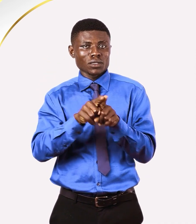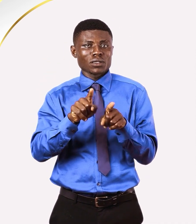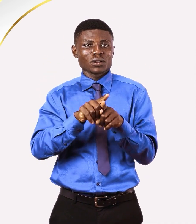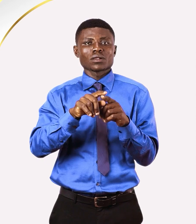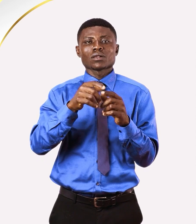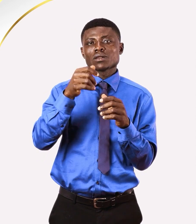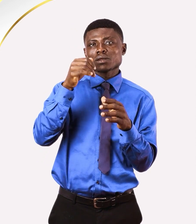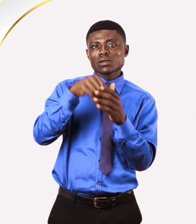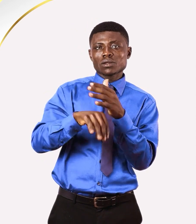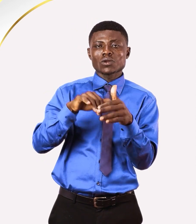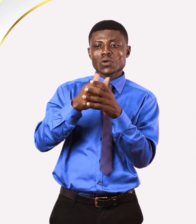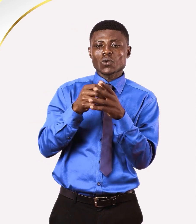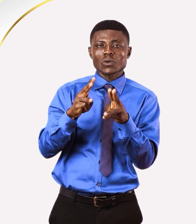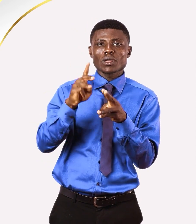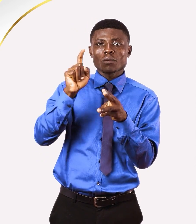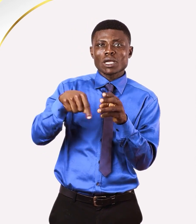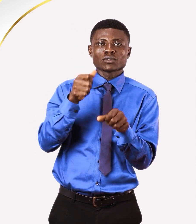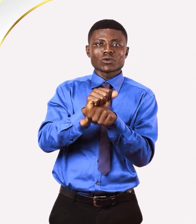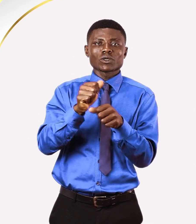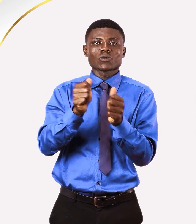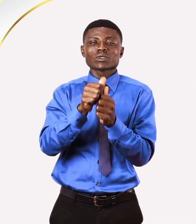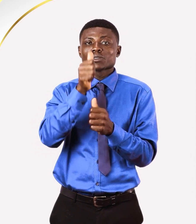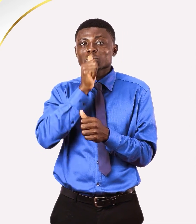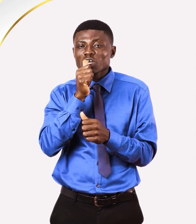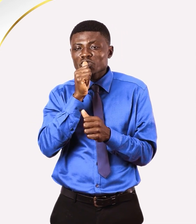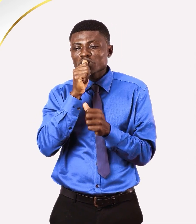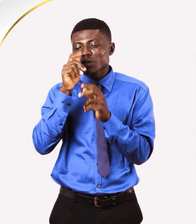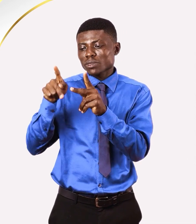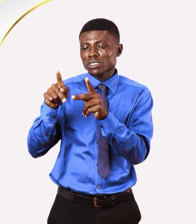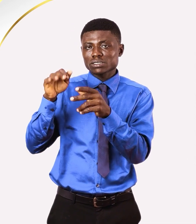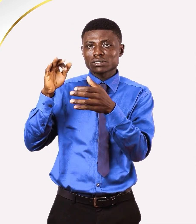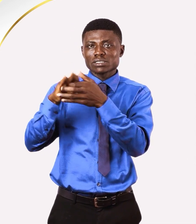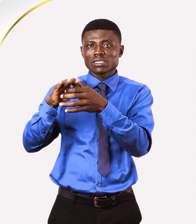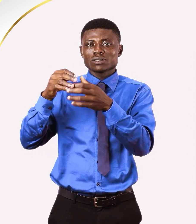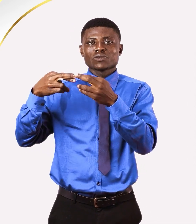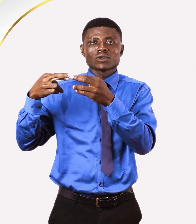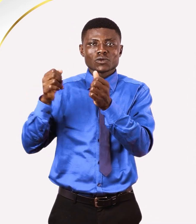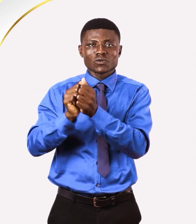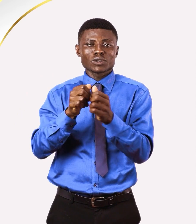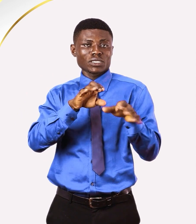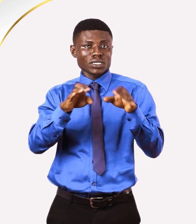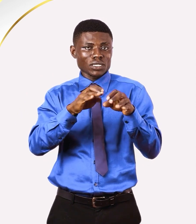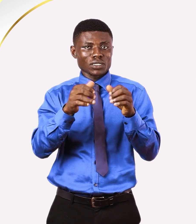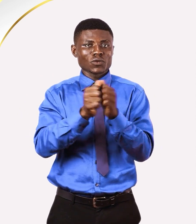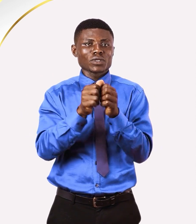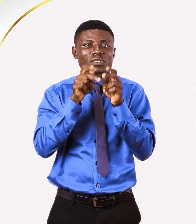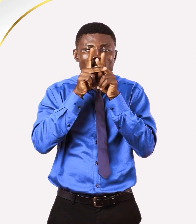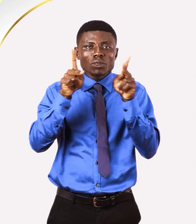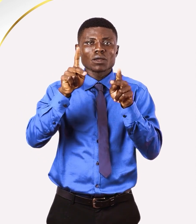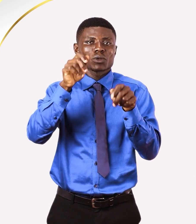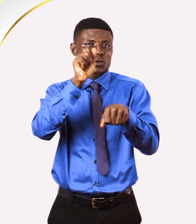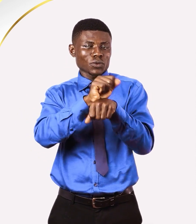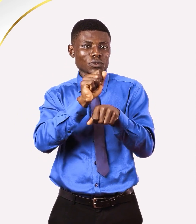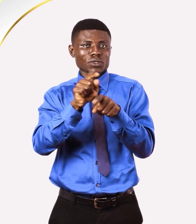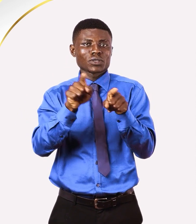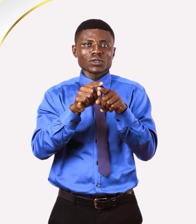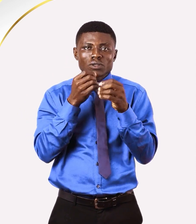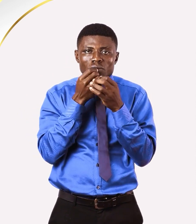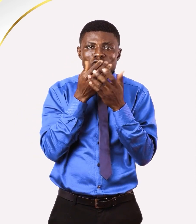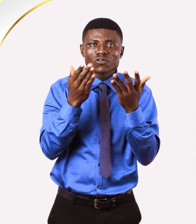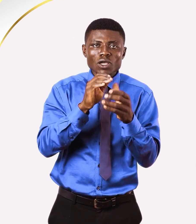public institution, and in the case of a private body relates to the performance of a public